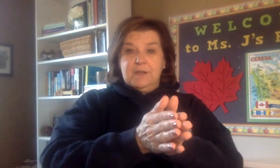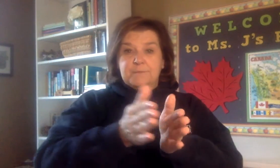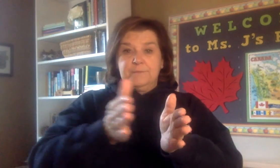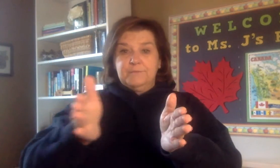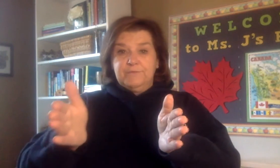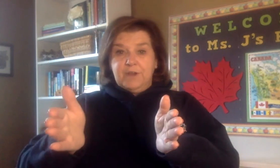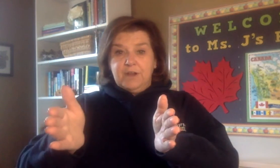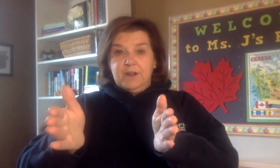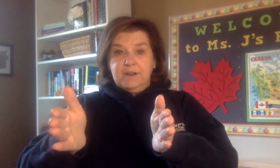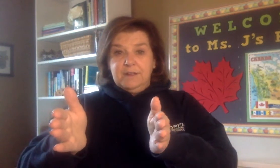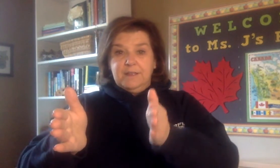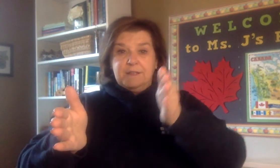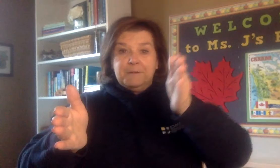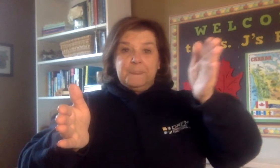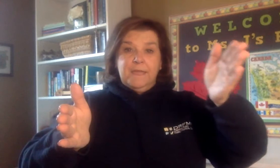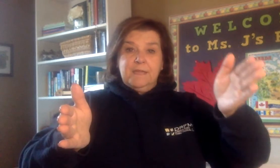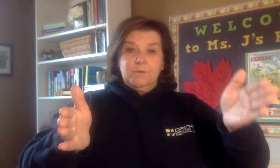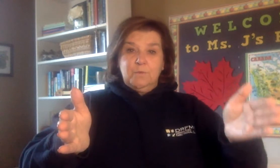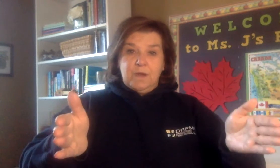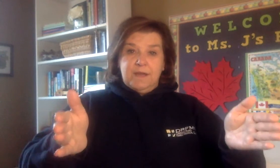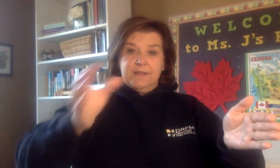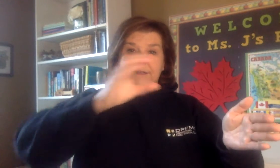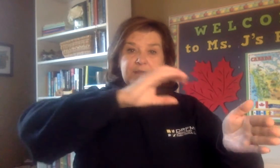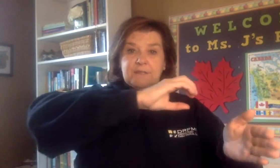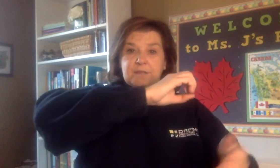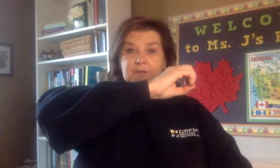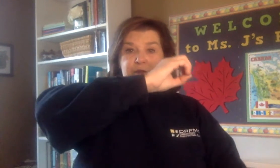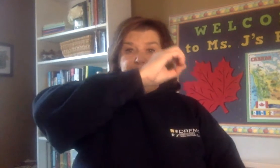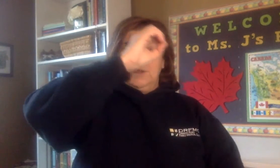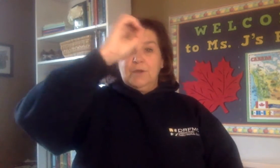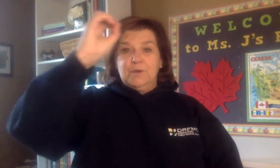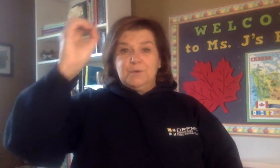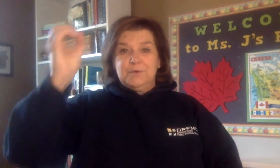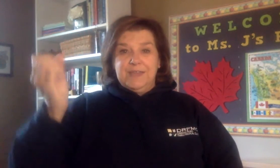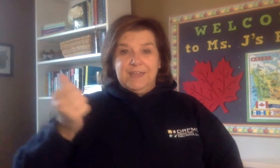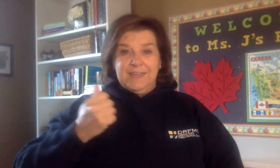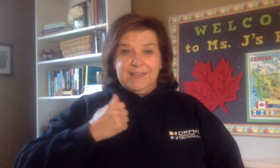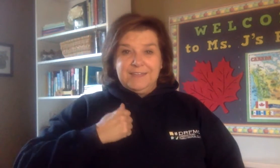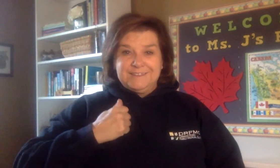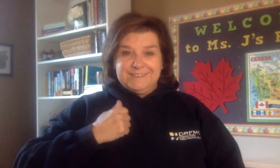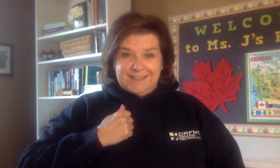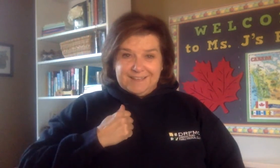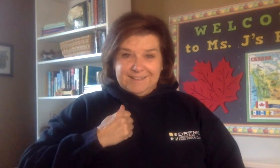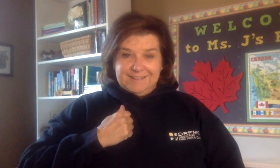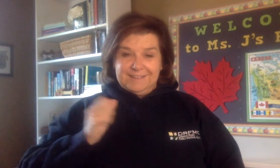from far and wide. O Canada,